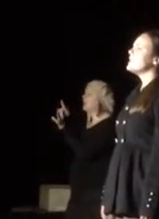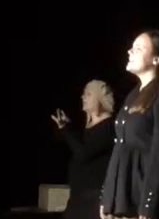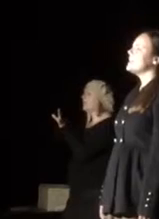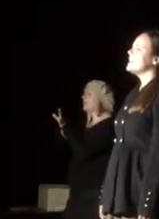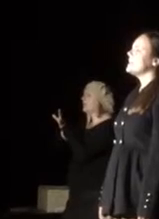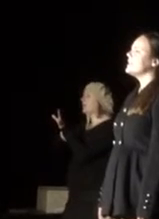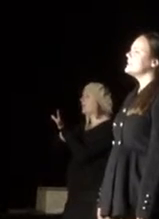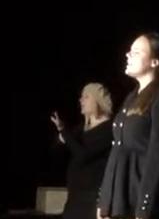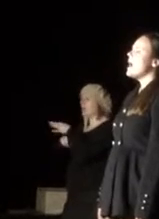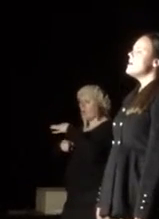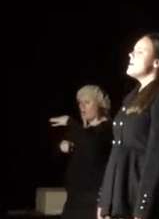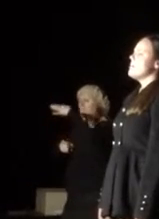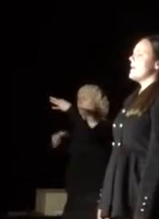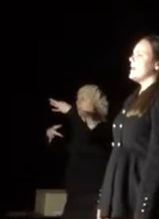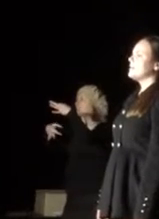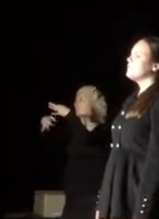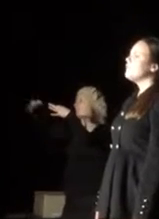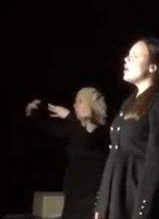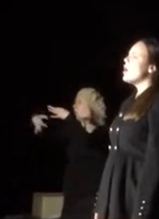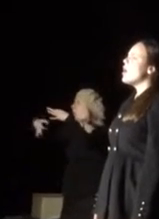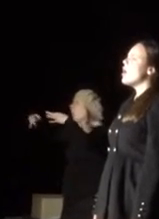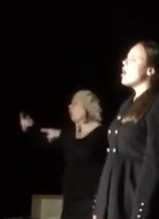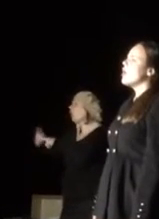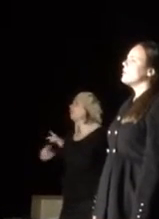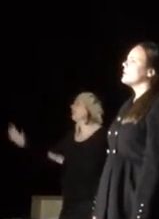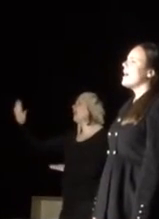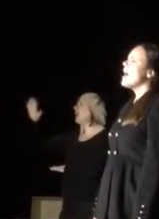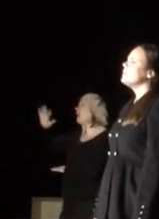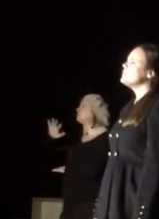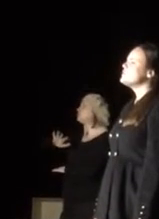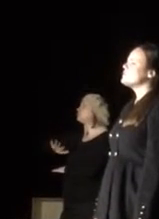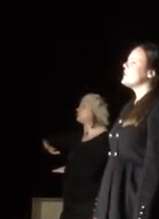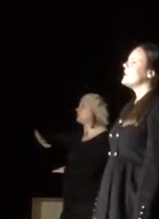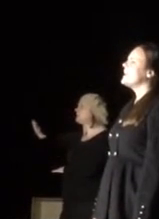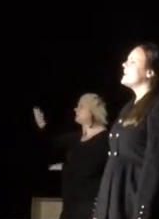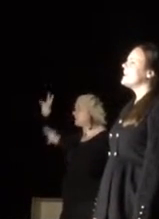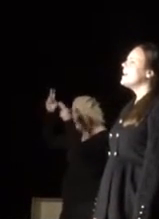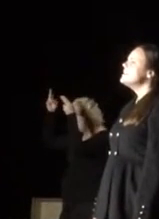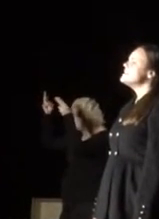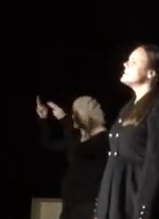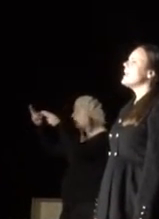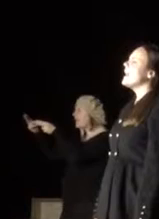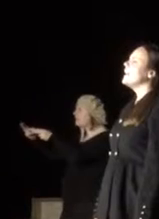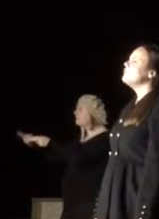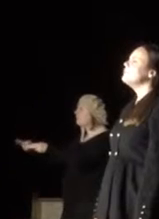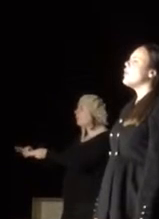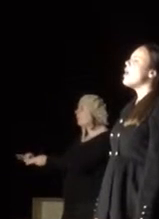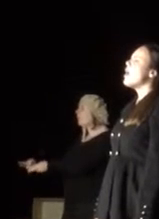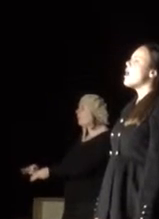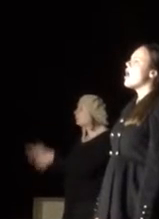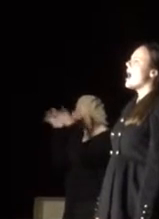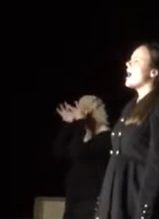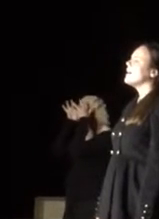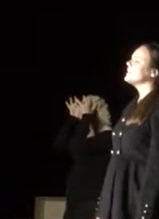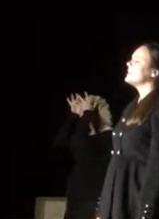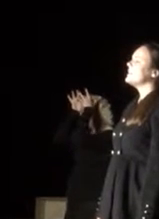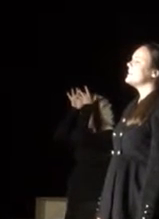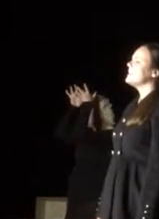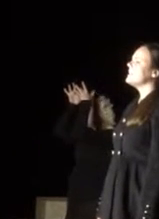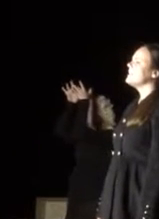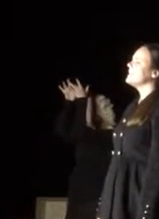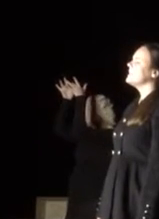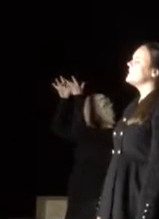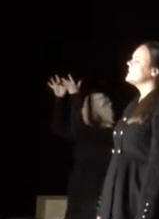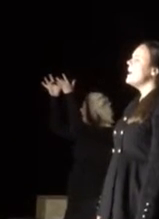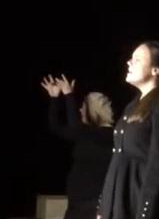spring Picked for a country Slain for a